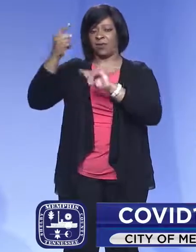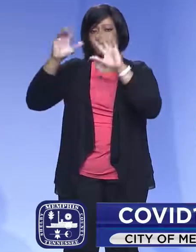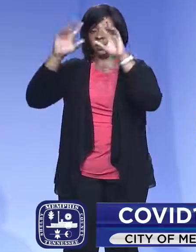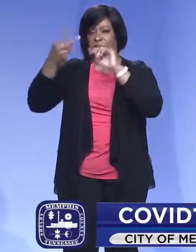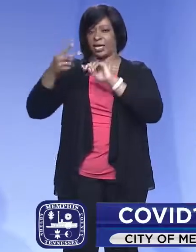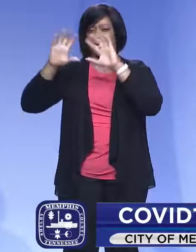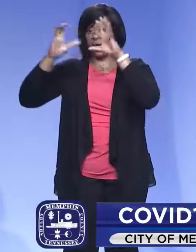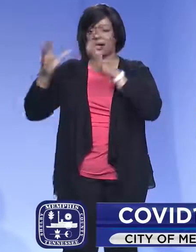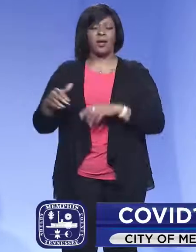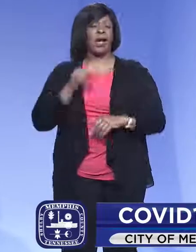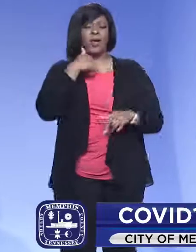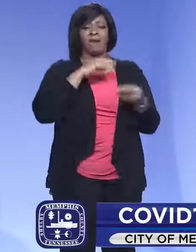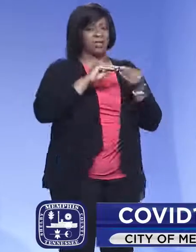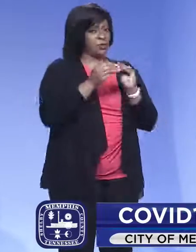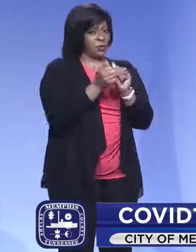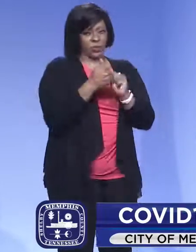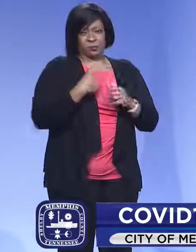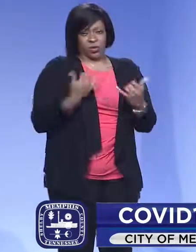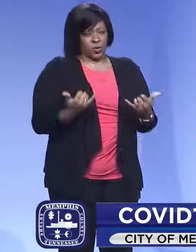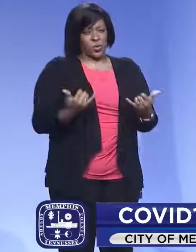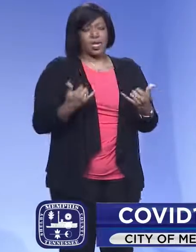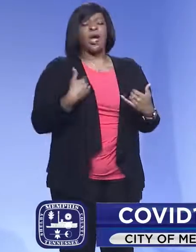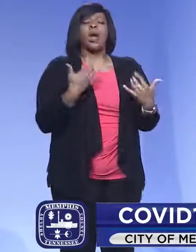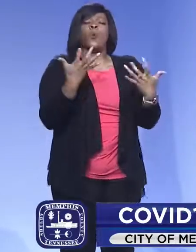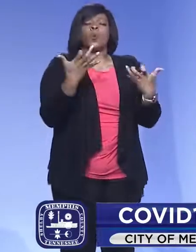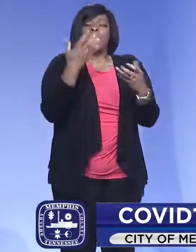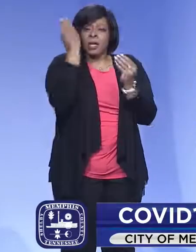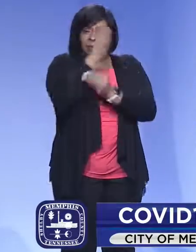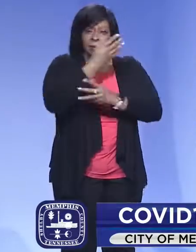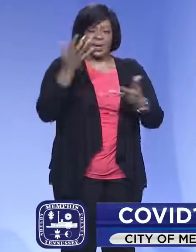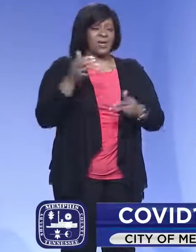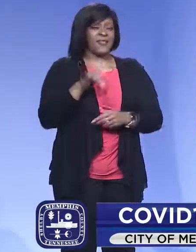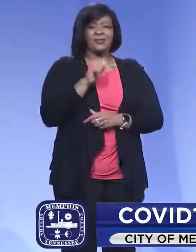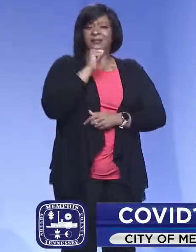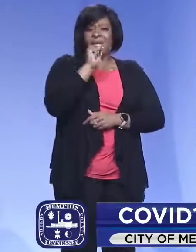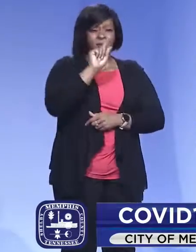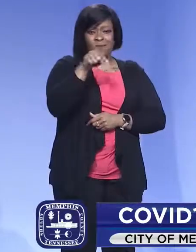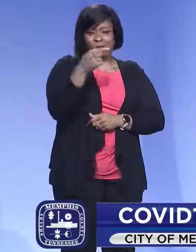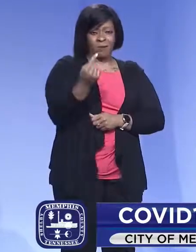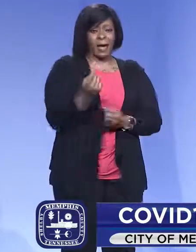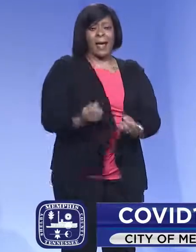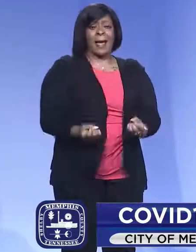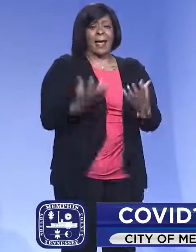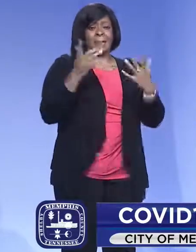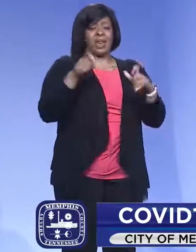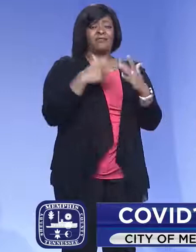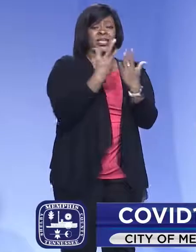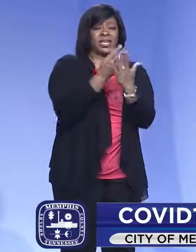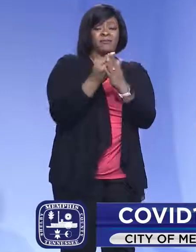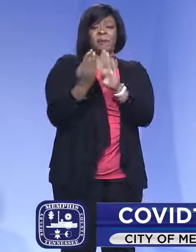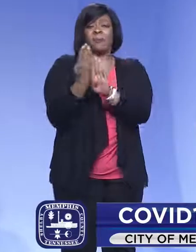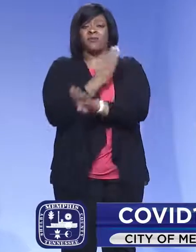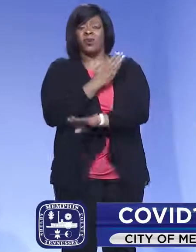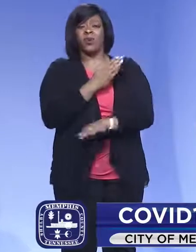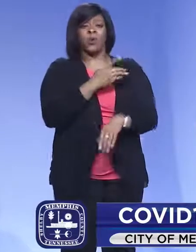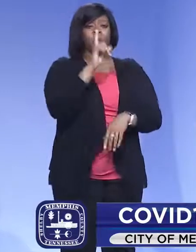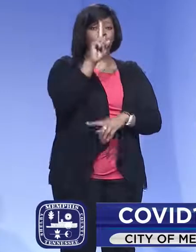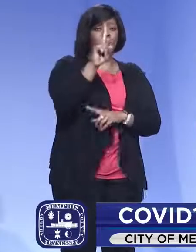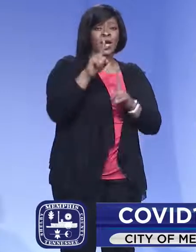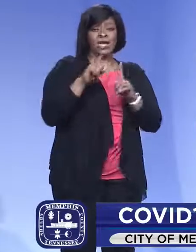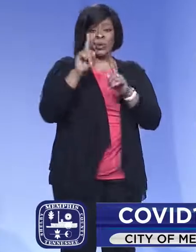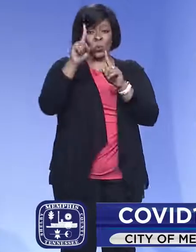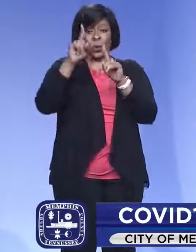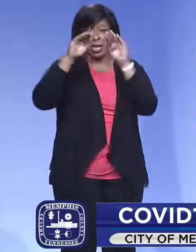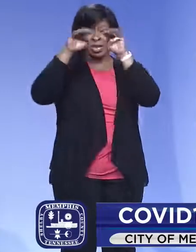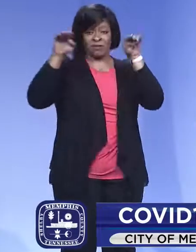I don't have the numbers right in front of me, but I also want to keep in mind is it's not just how many do you have to give before you move from one to the